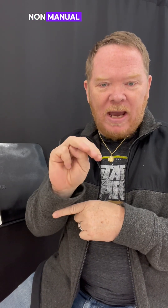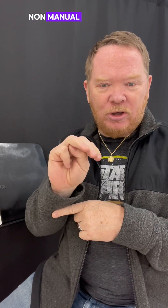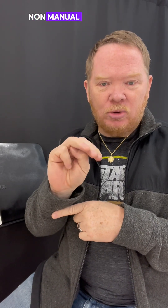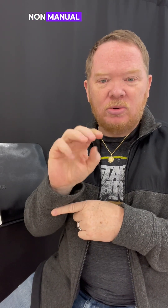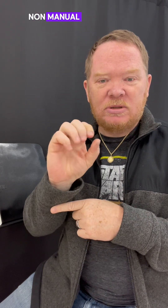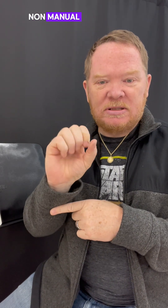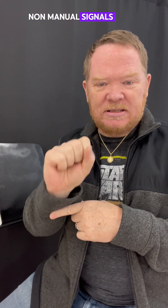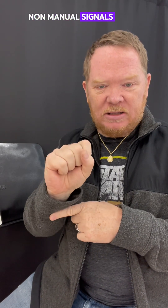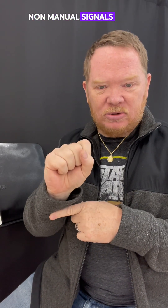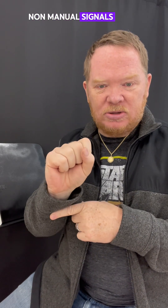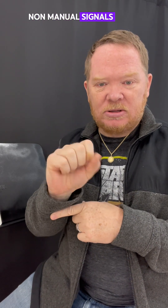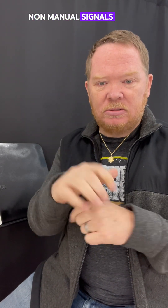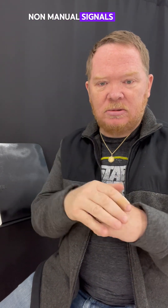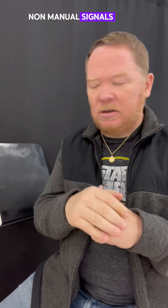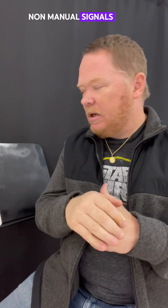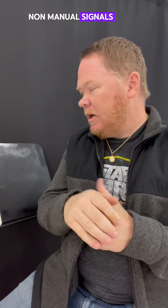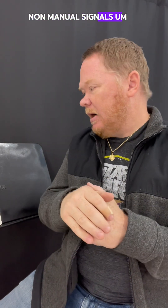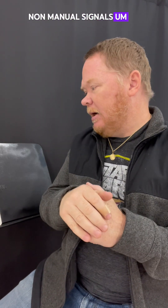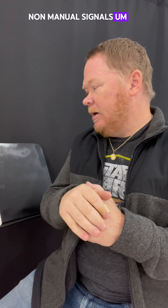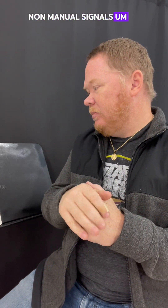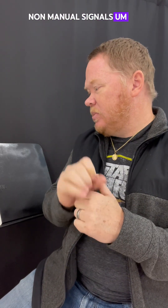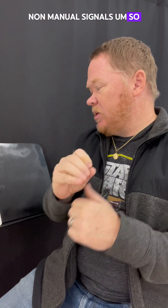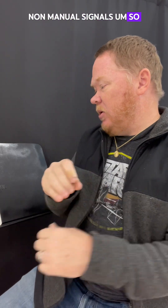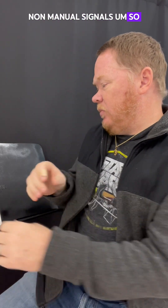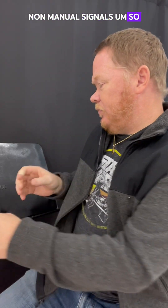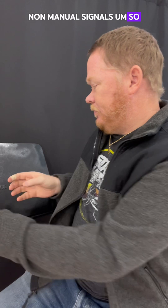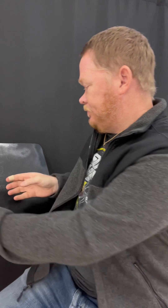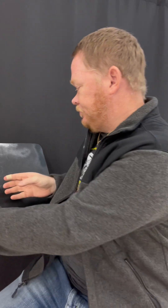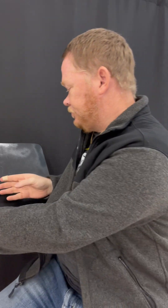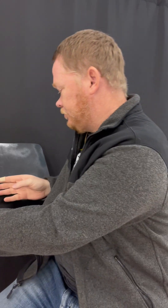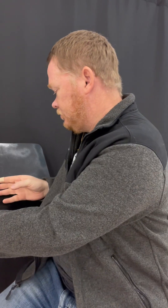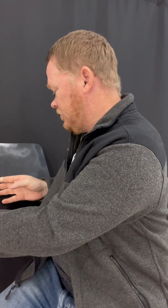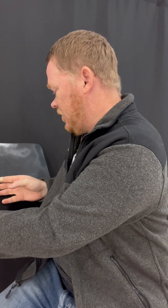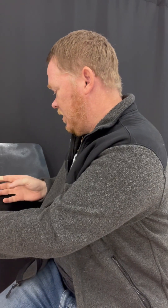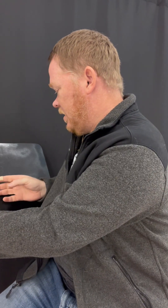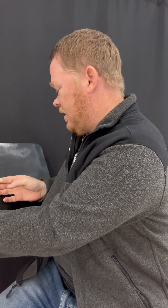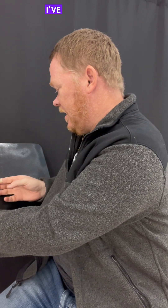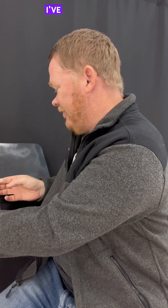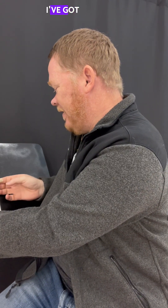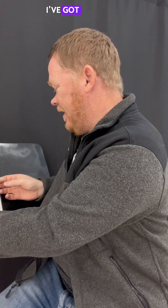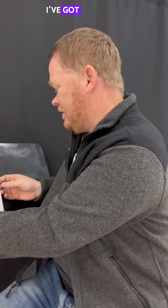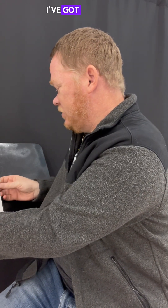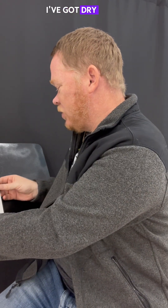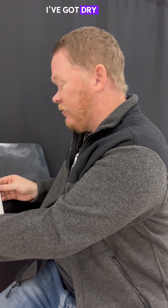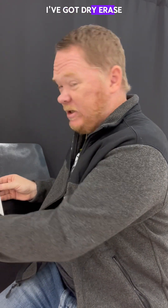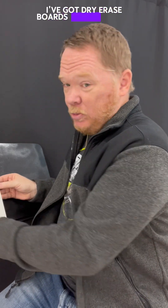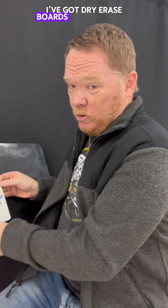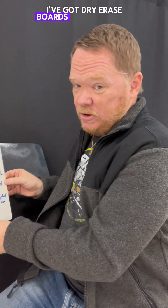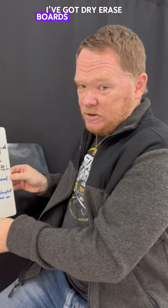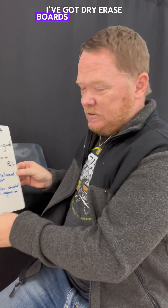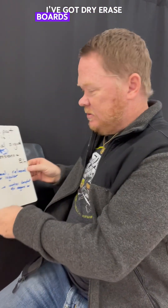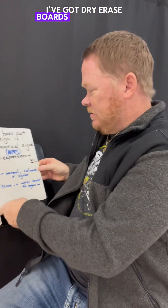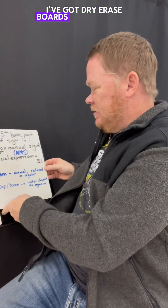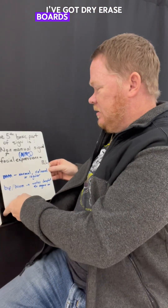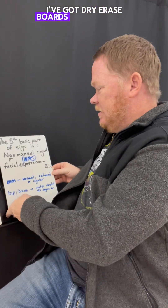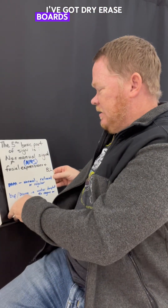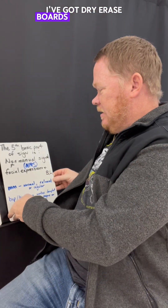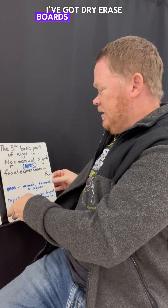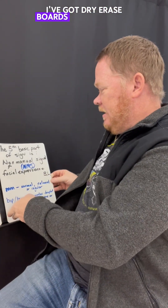non-manual signals. So I've got dry erase boards,